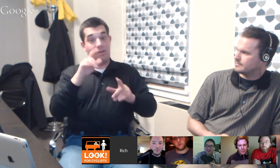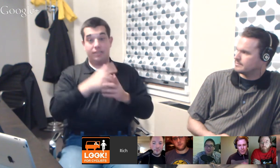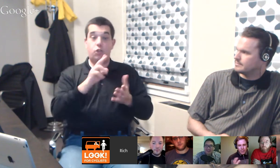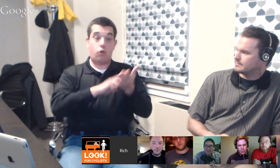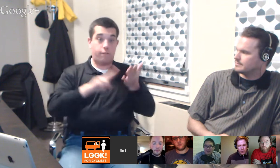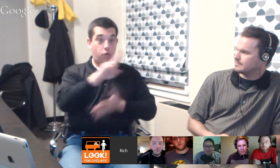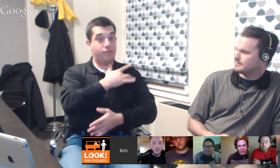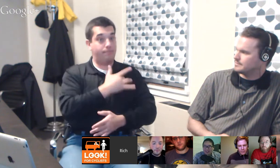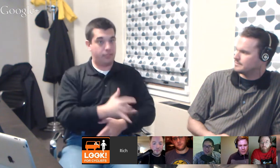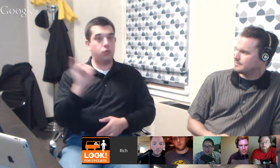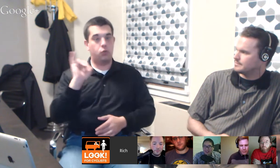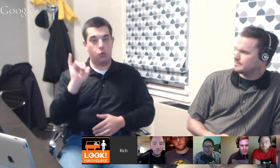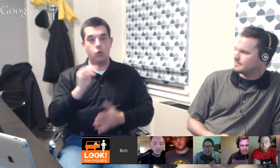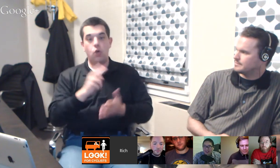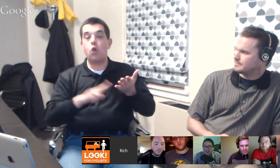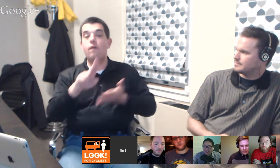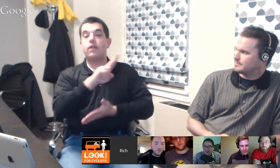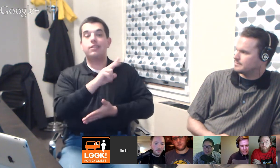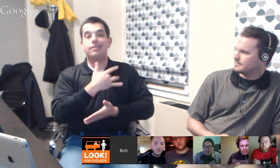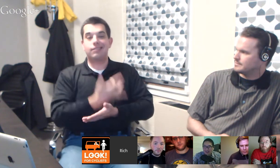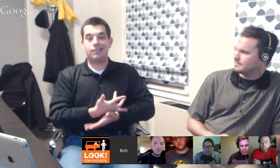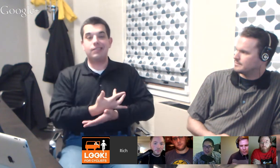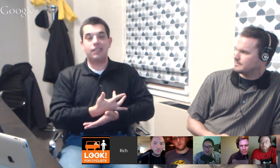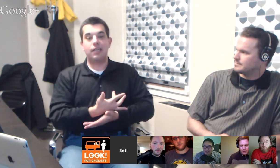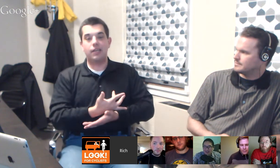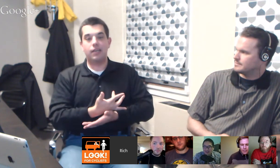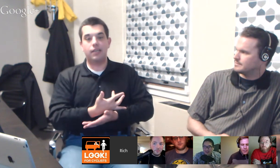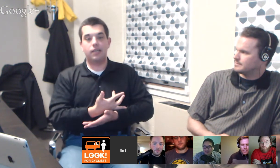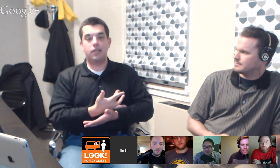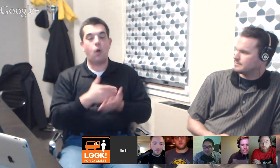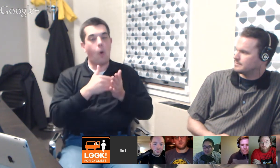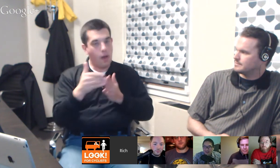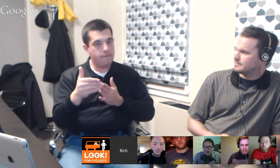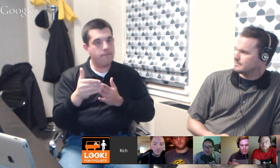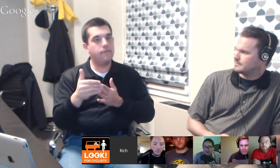because universities they're often